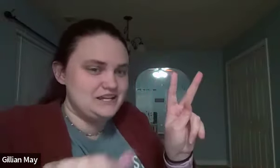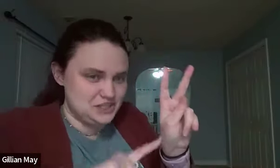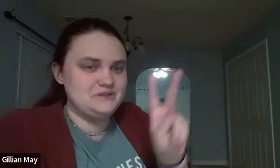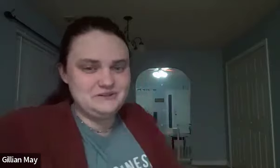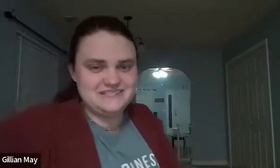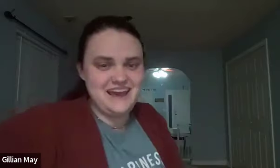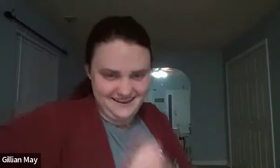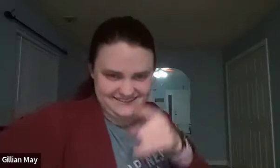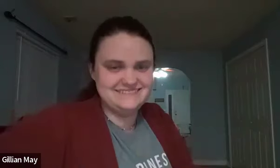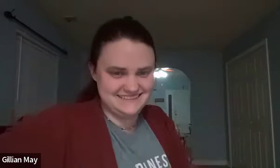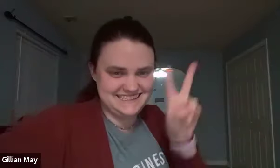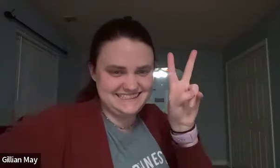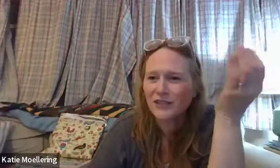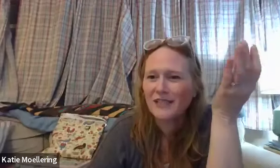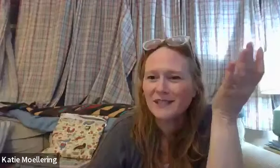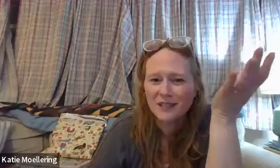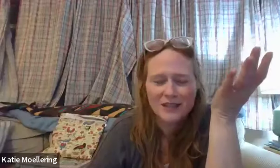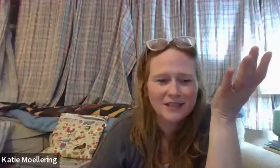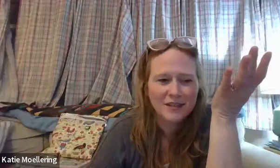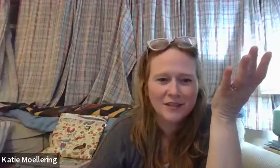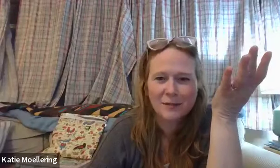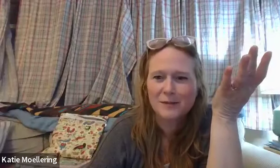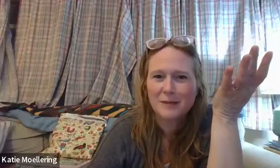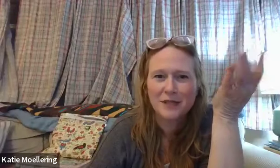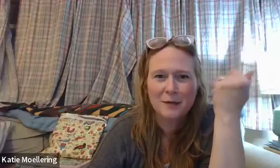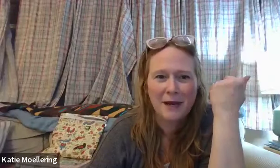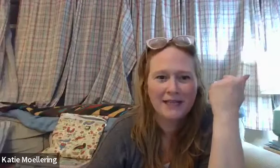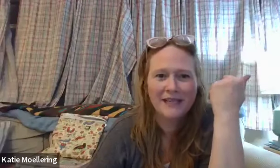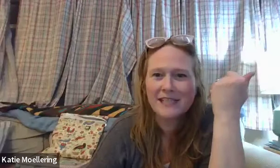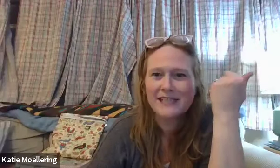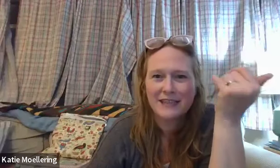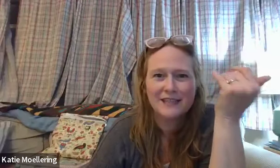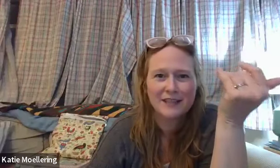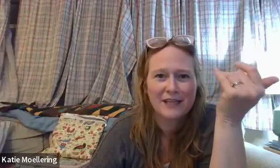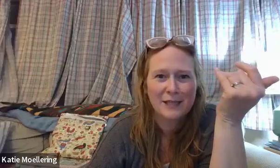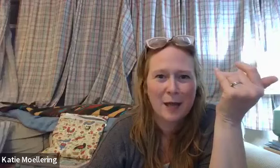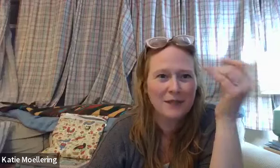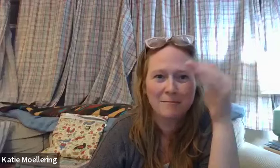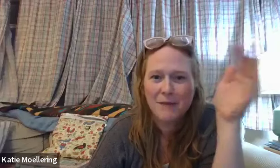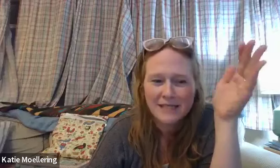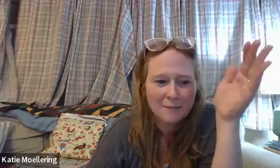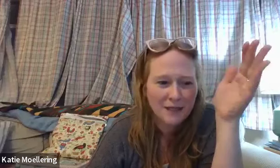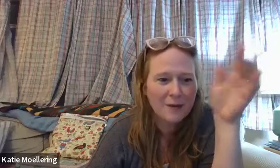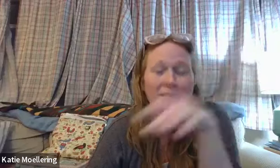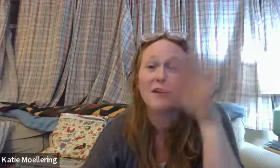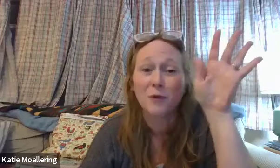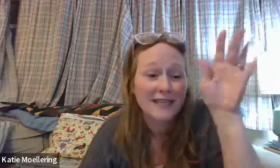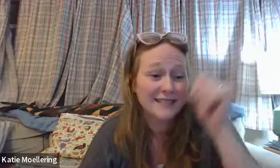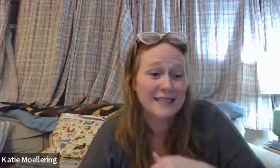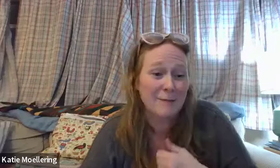show balloons. Yeah. See? Actually, I seriously thought that it was something on my that I had set this class up and like messed something up. Okay, great. It's not